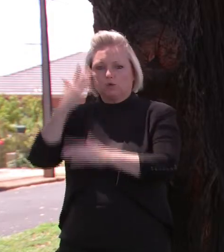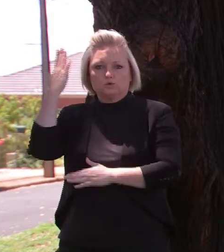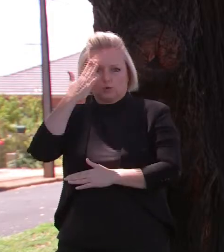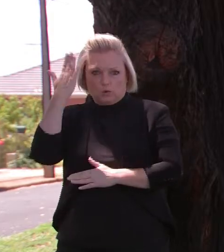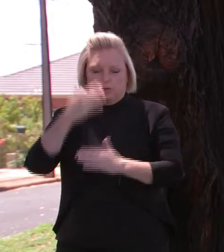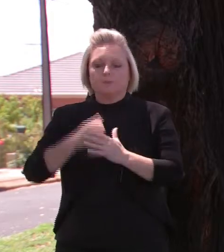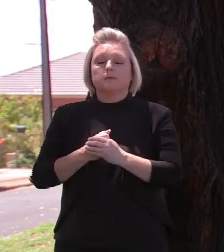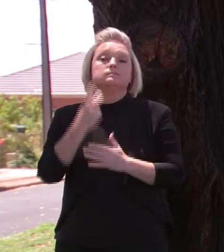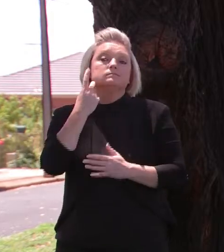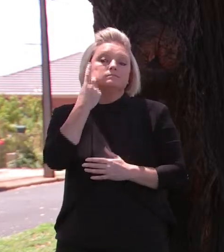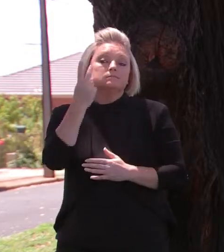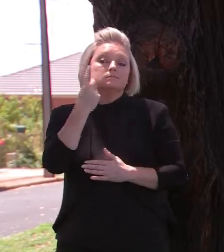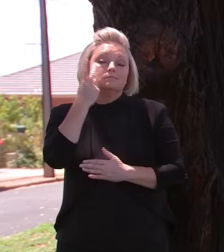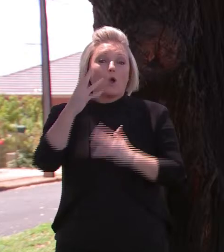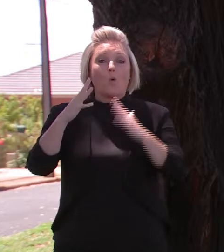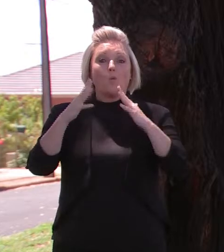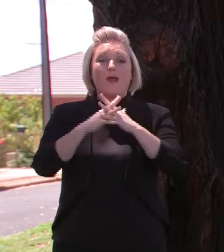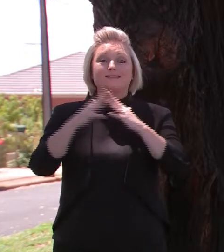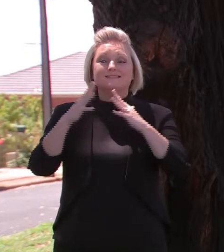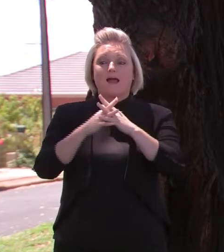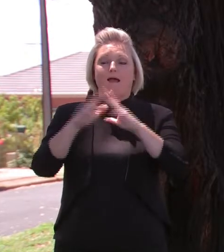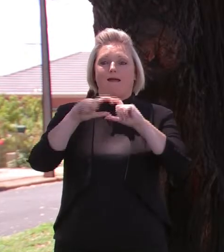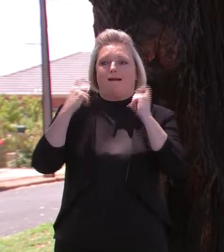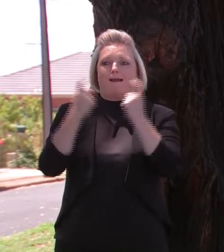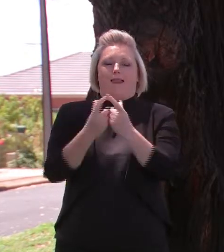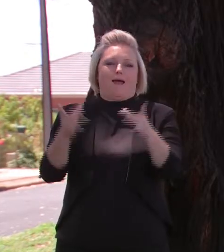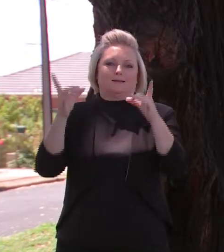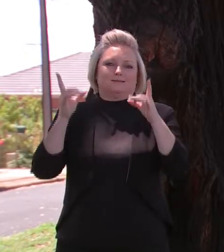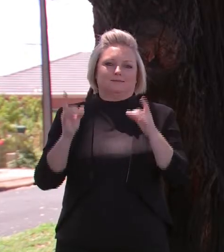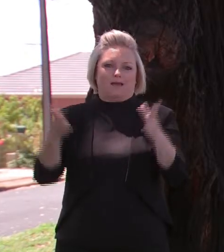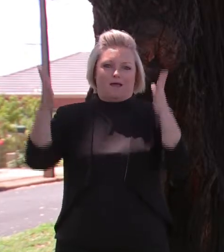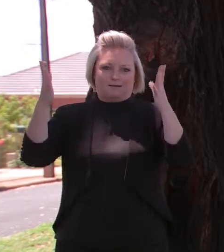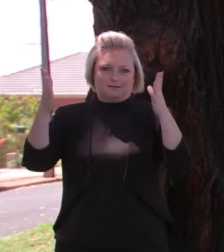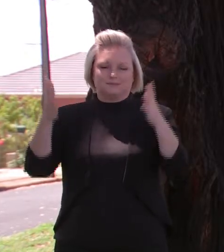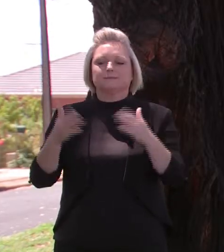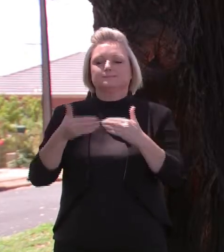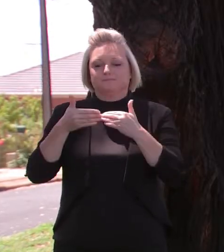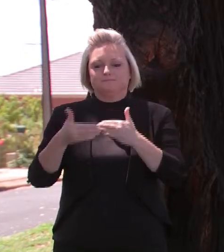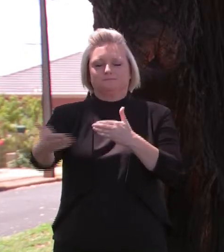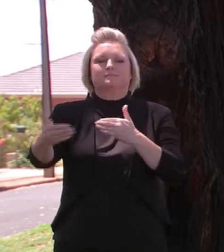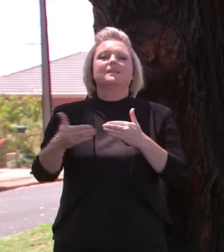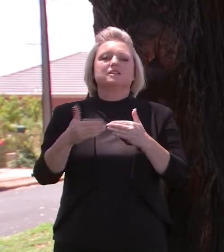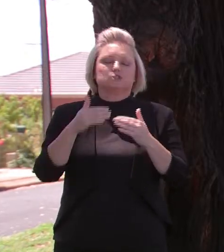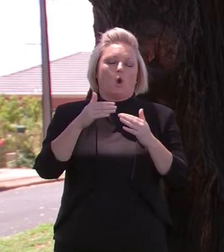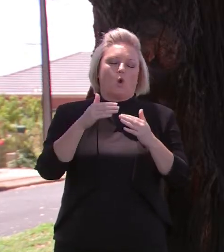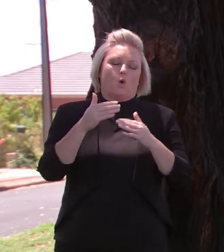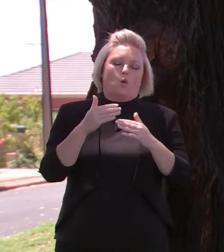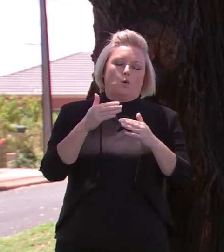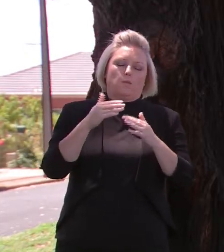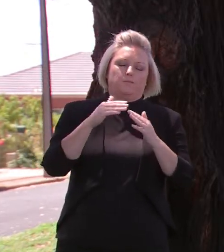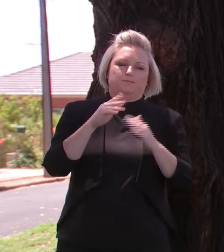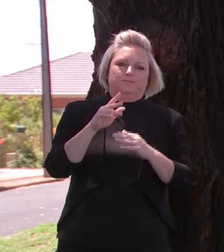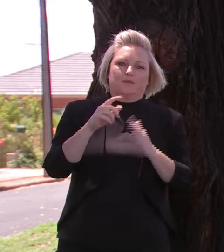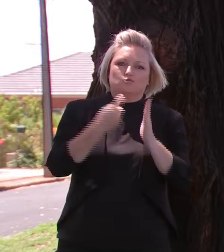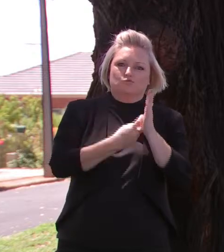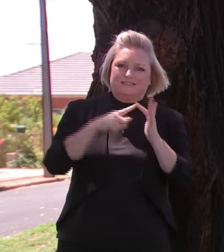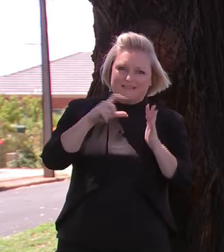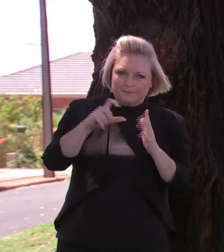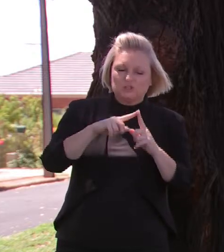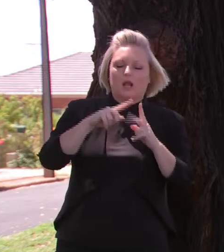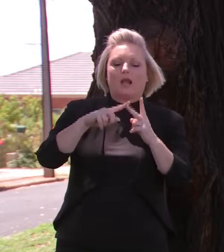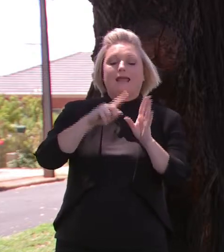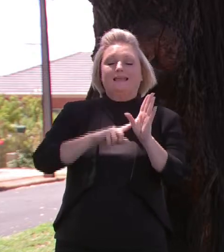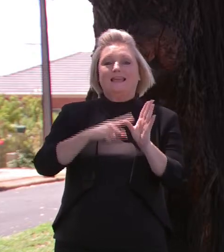Wednesday, and as we know, preschools receptions 1s and 7s, 8s and 12s will